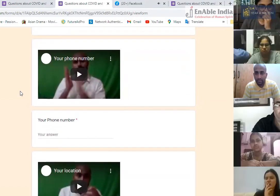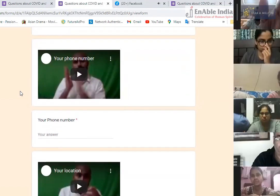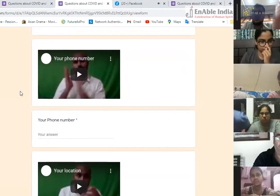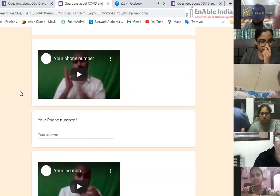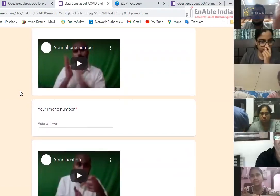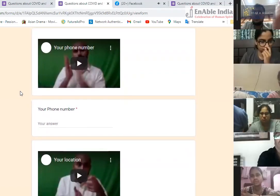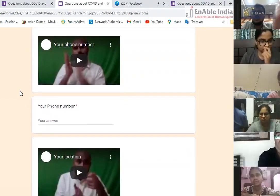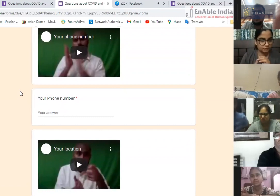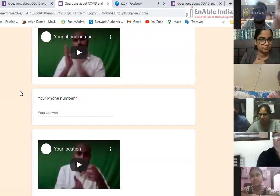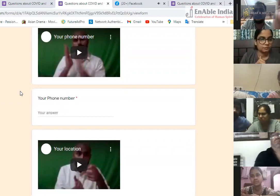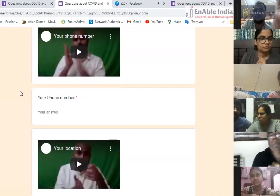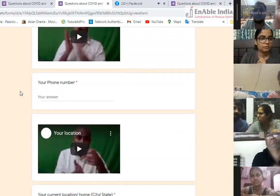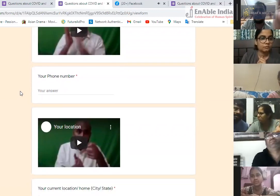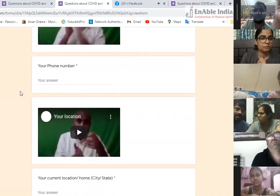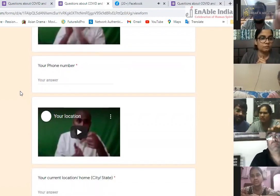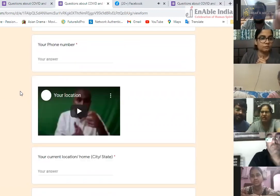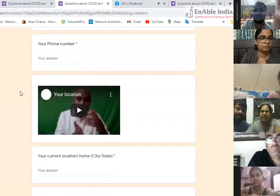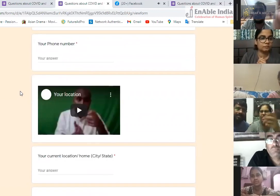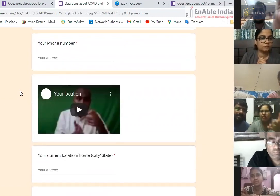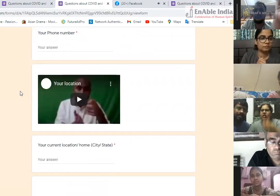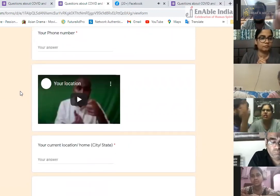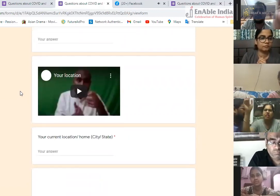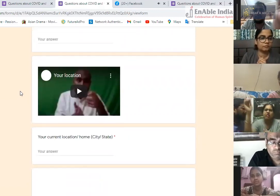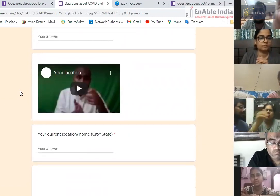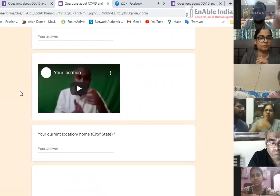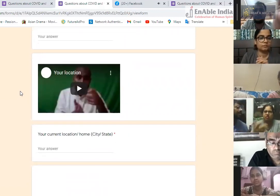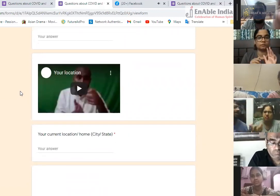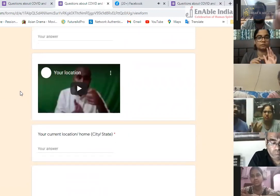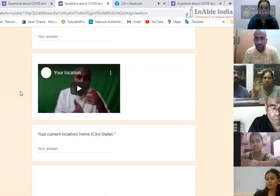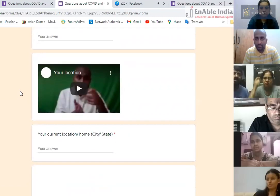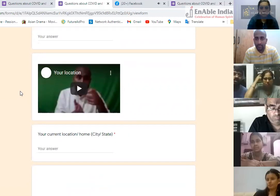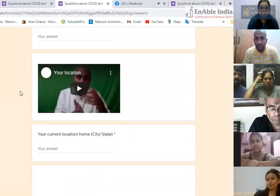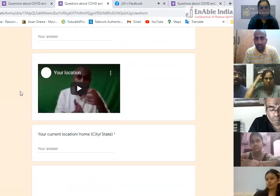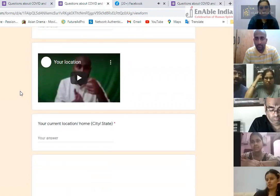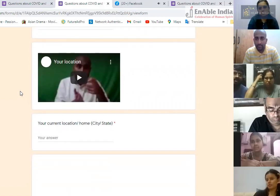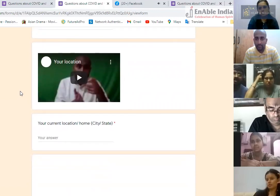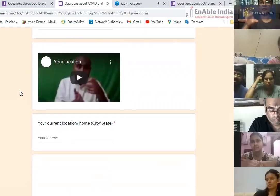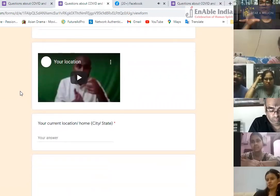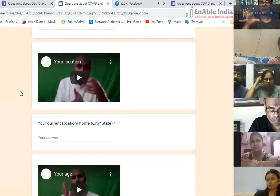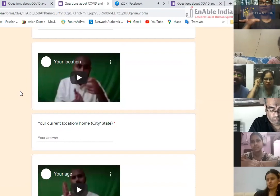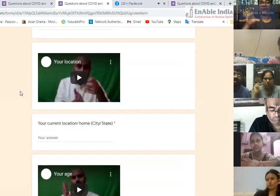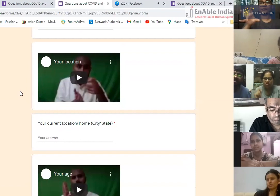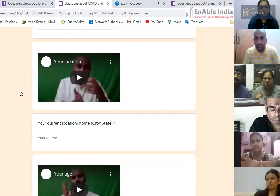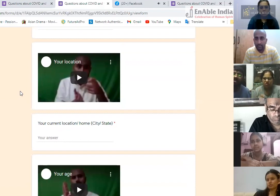From which registered mobile number you have joined. Try to write down that one.